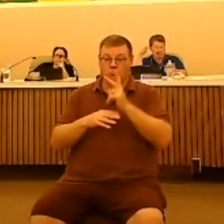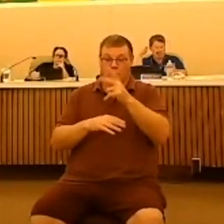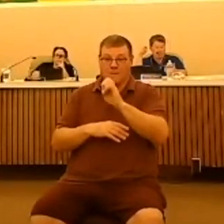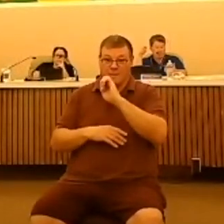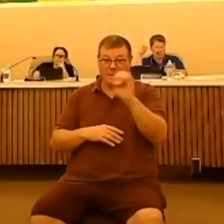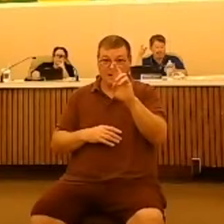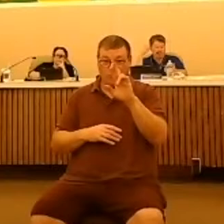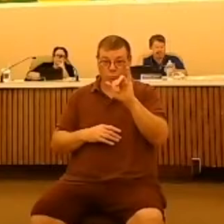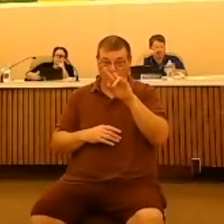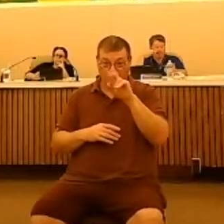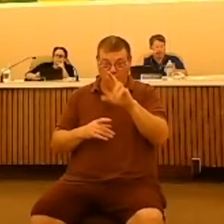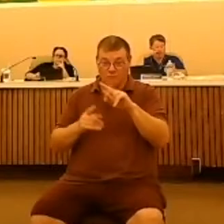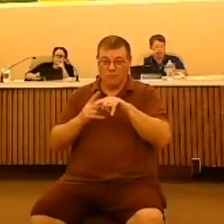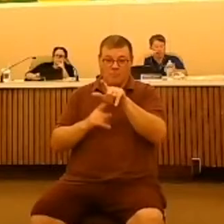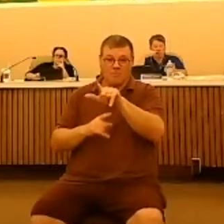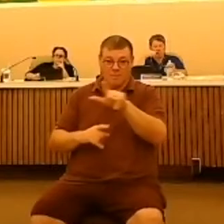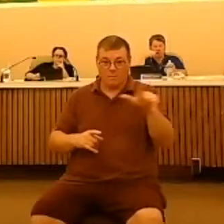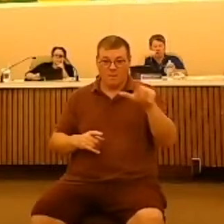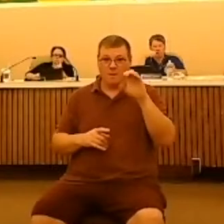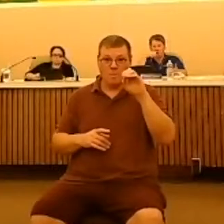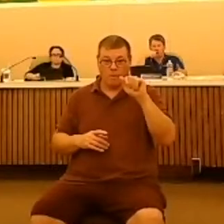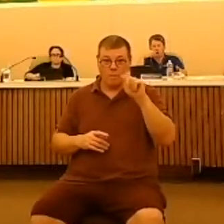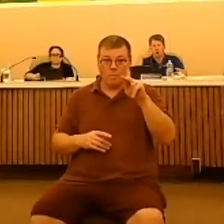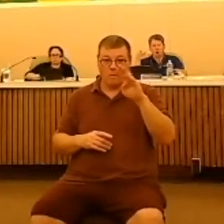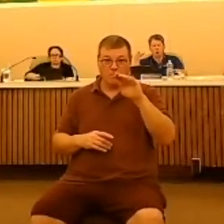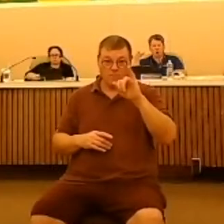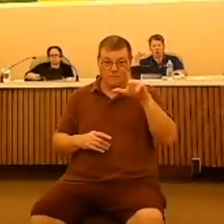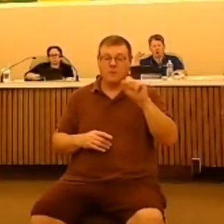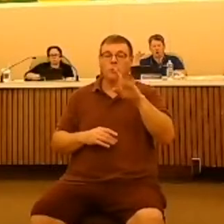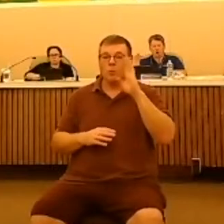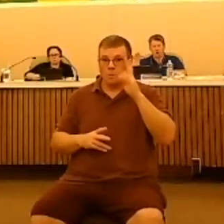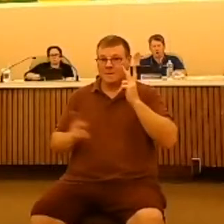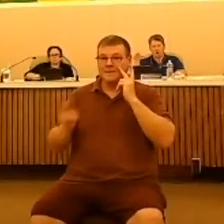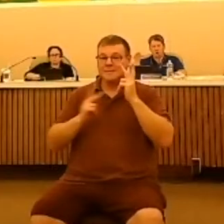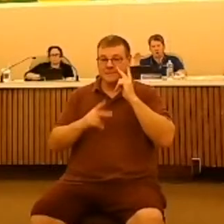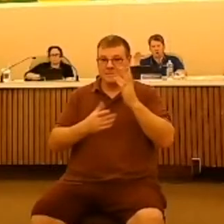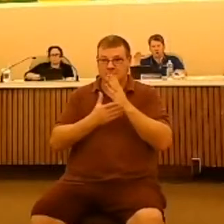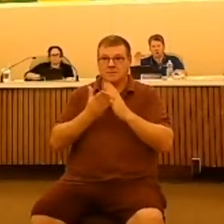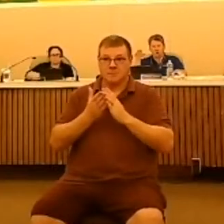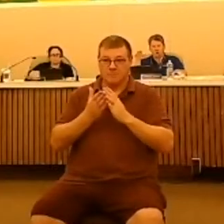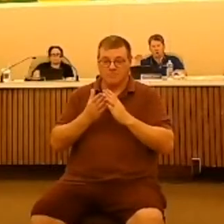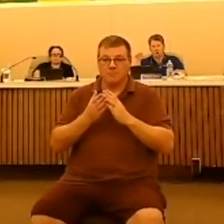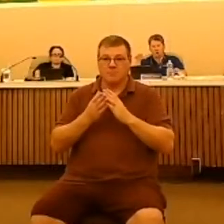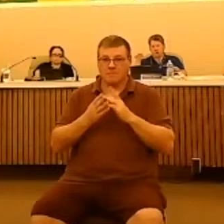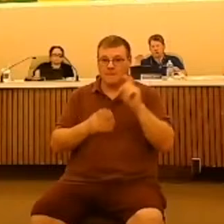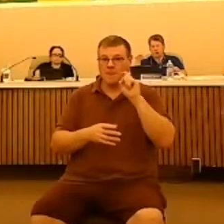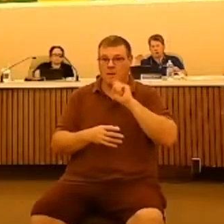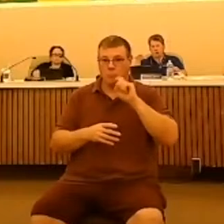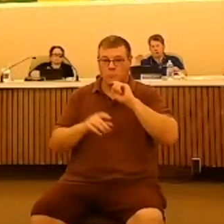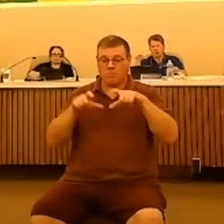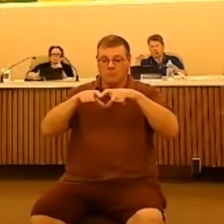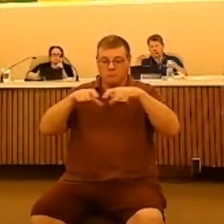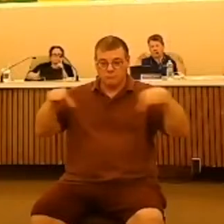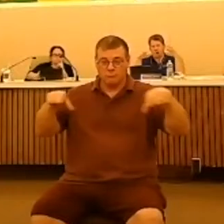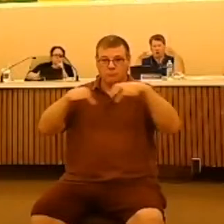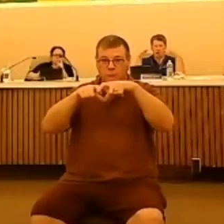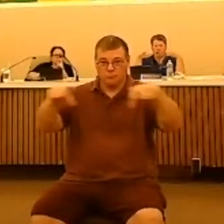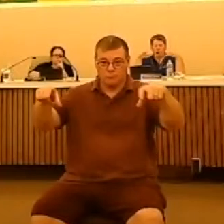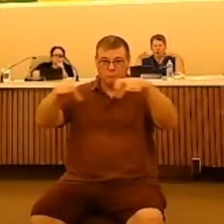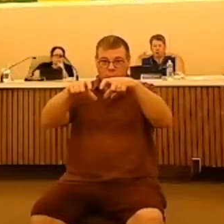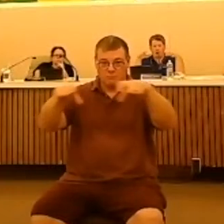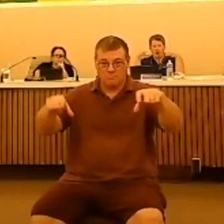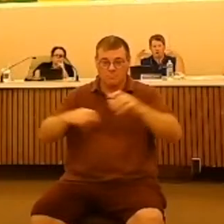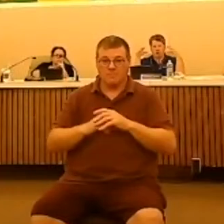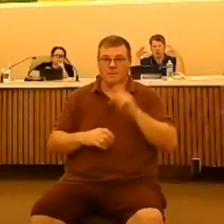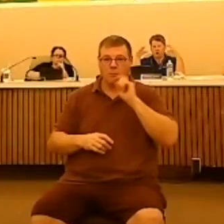onto Chesapeake Landing and turn left onto Oak Mills Crossing, you'll come across some of these rubber strip. They're a combination of